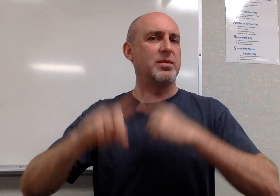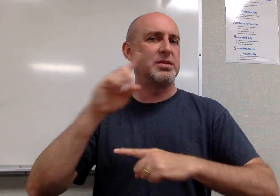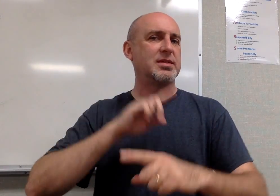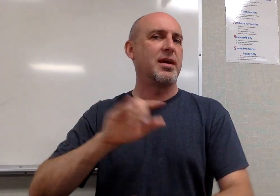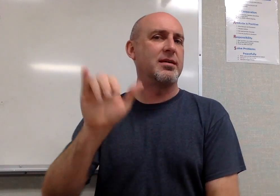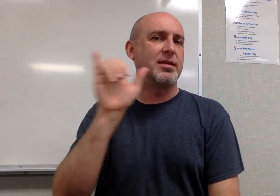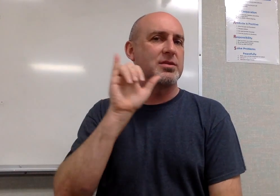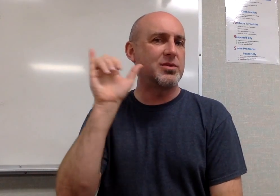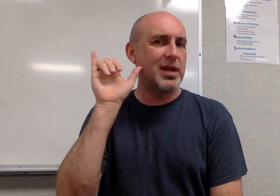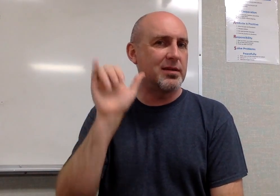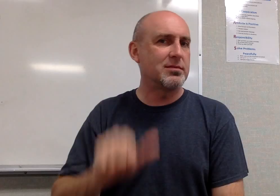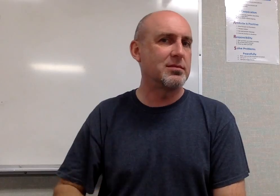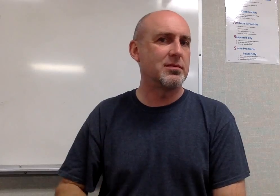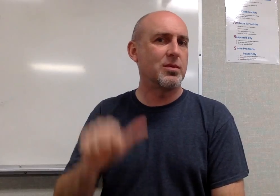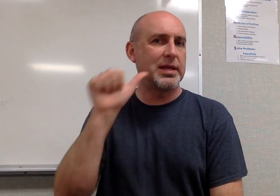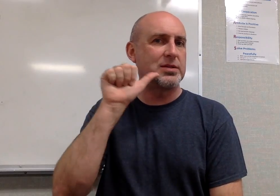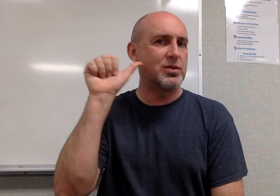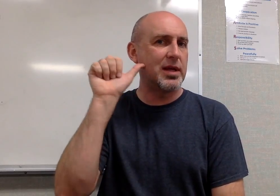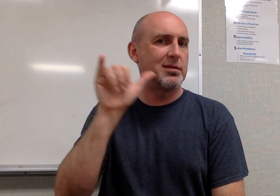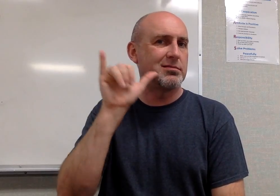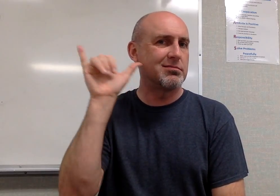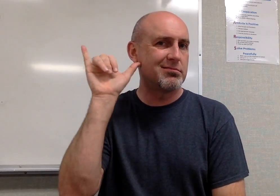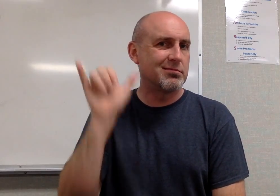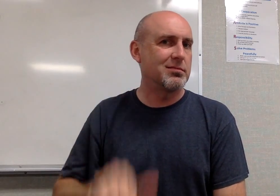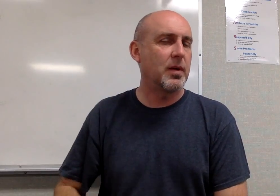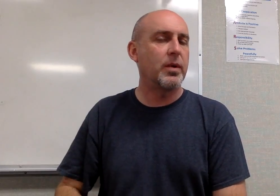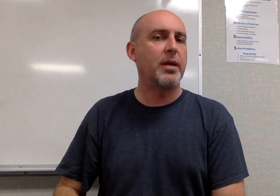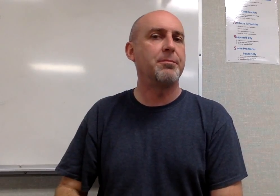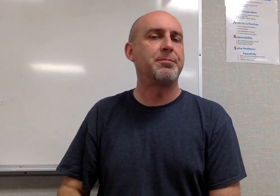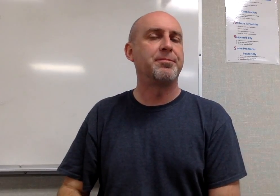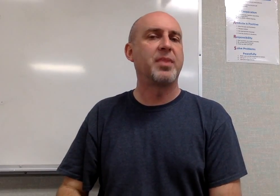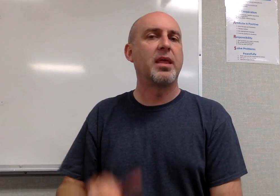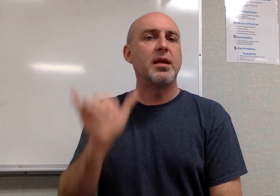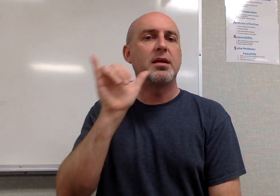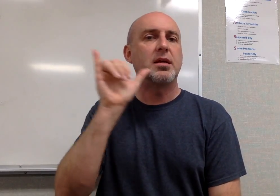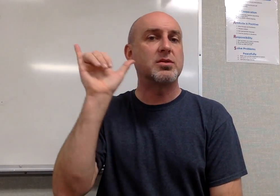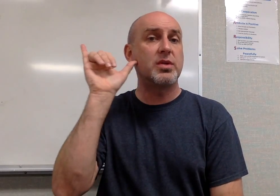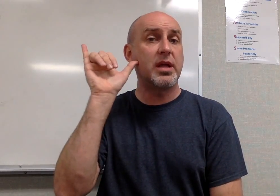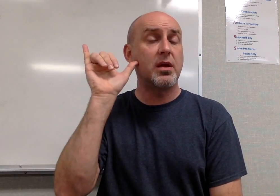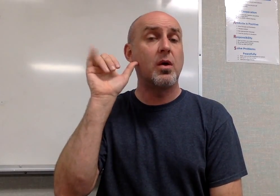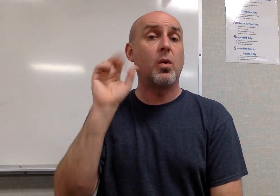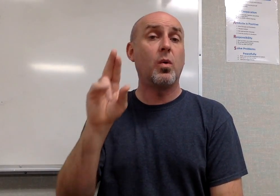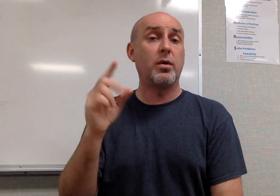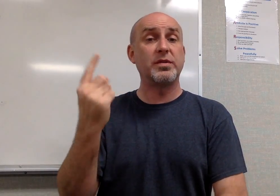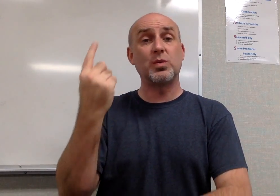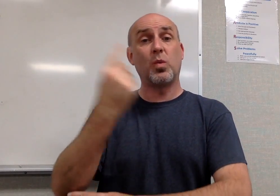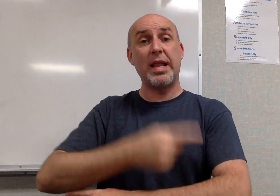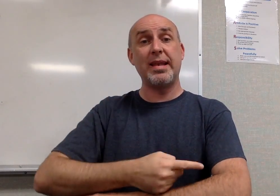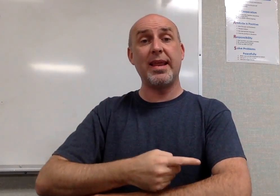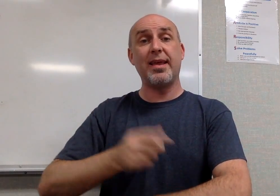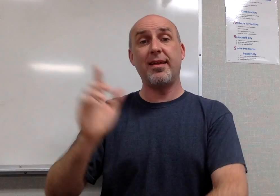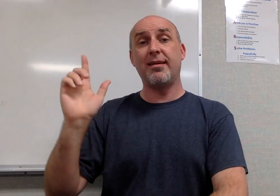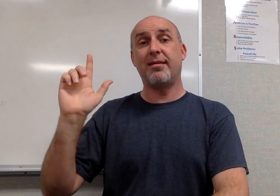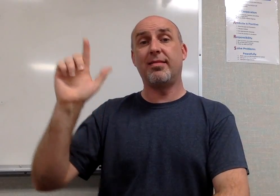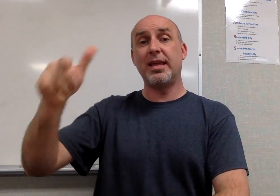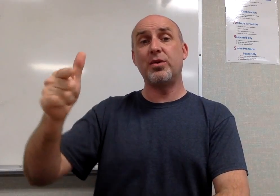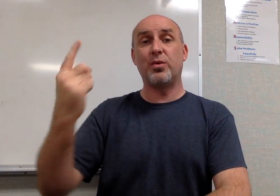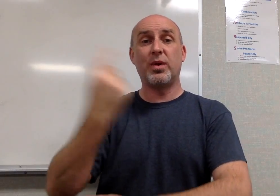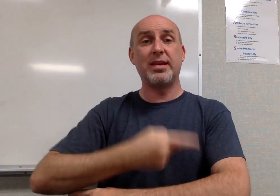just sign yesterday or yesterday. Okay, yesterday. Or if it's 1 day later, 1 day